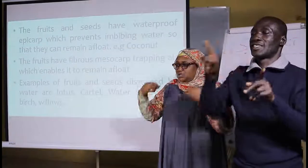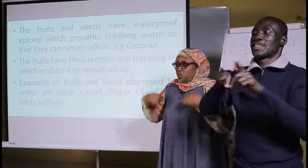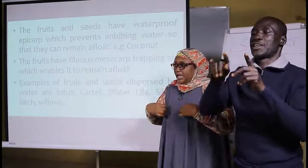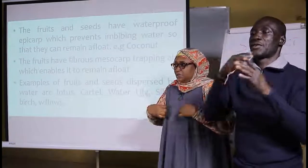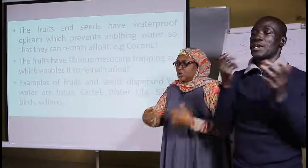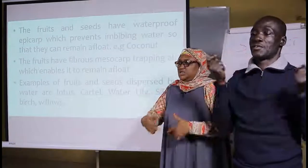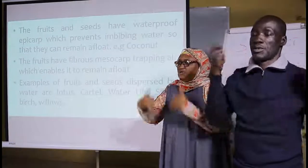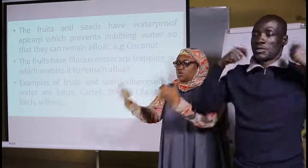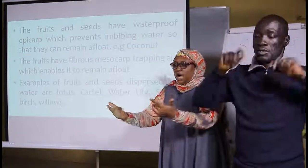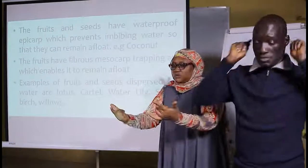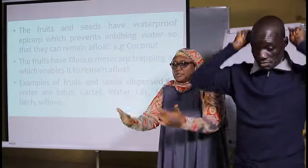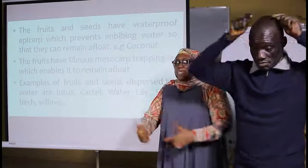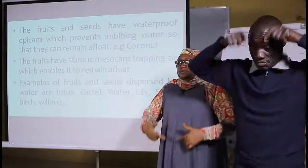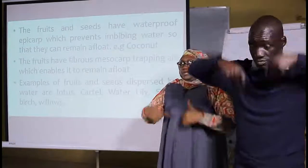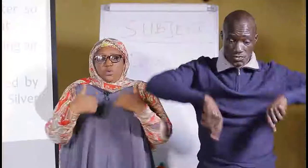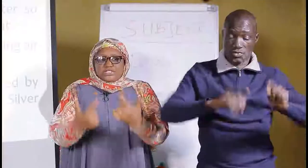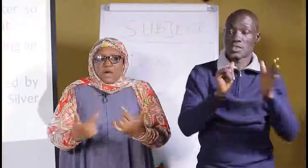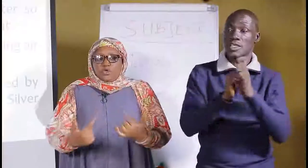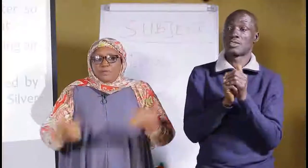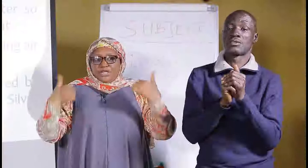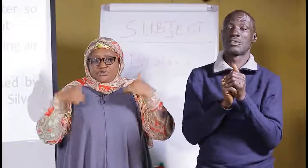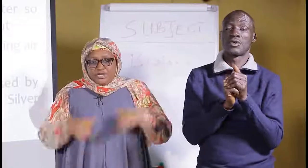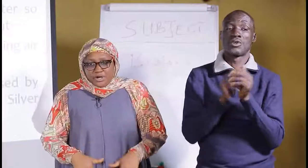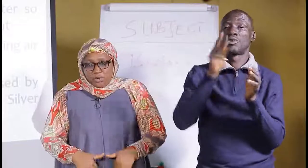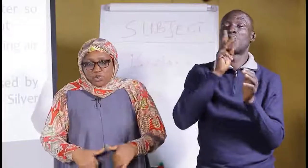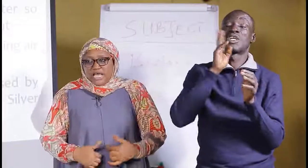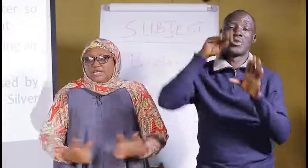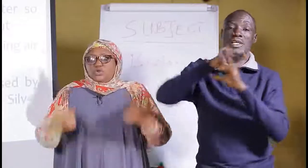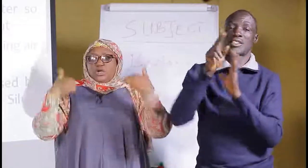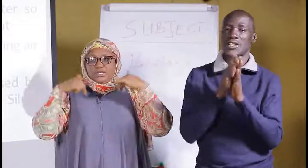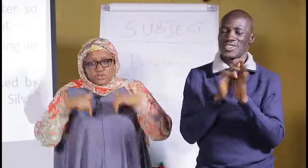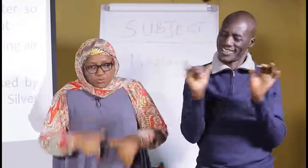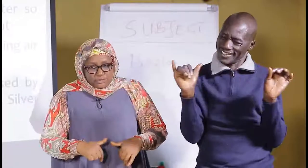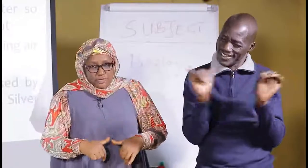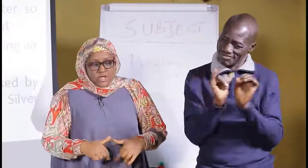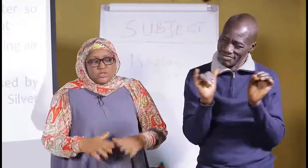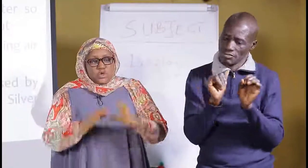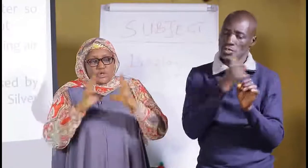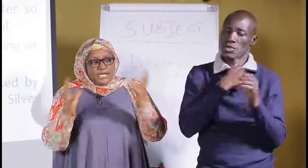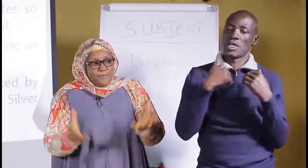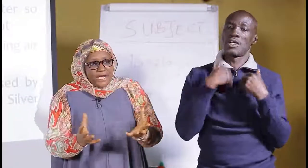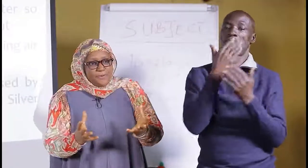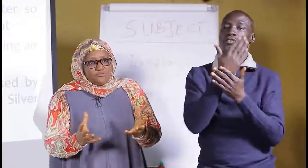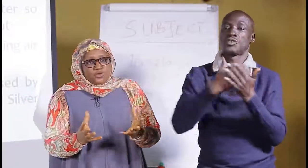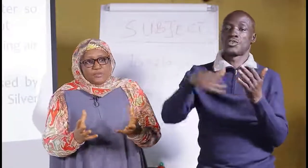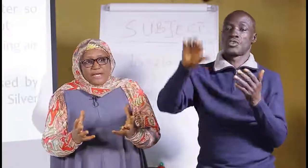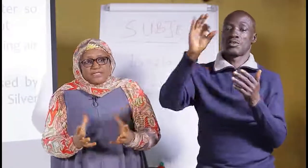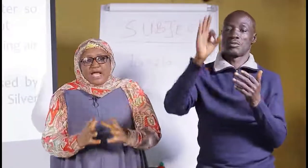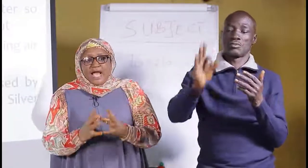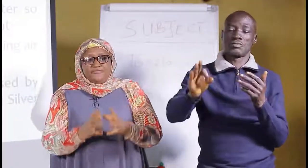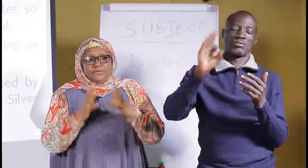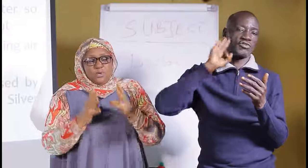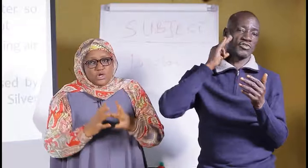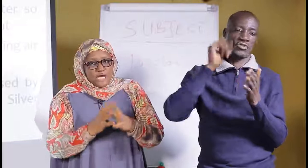you try to wear it because if you go out, the water will not penetrate the raincoat and you will not get soaked. So the epicap of those